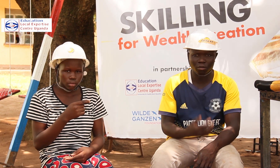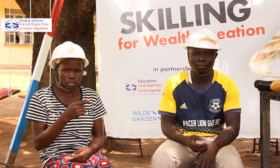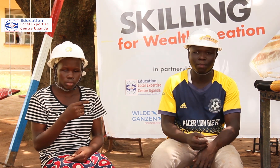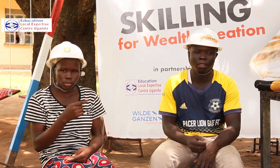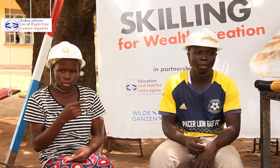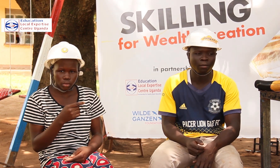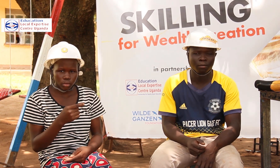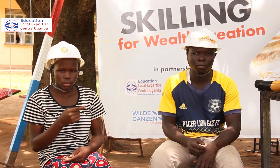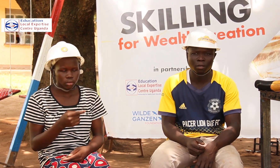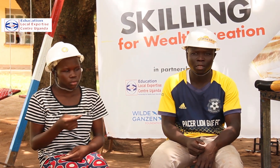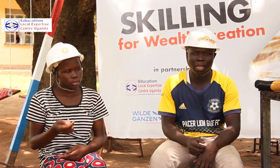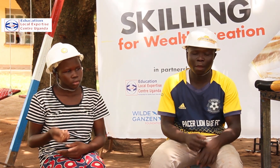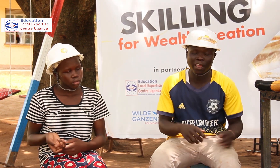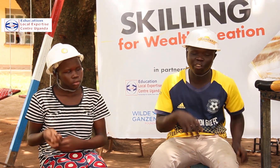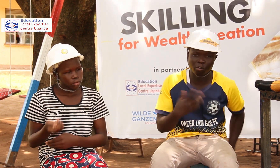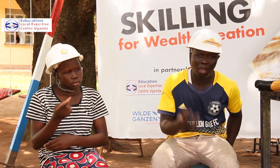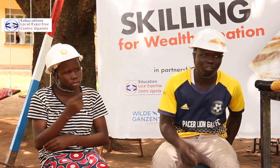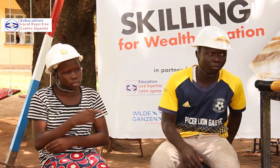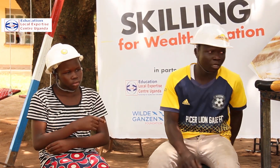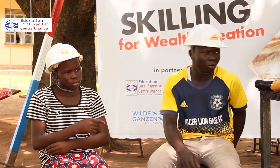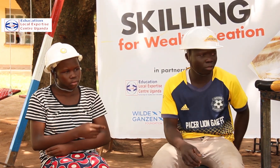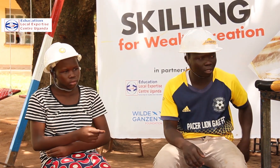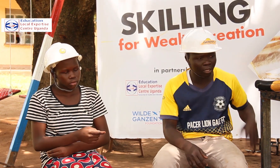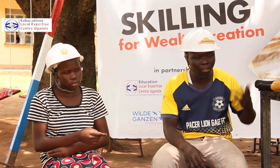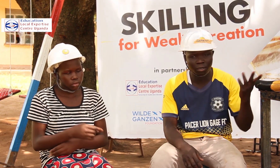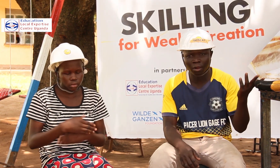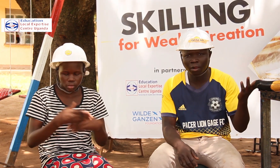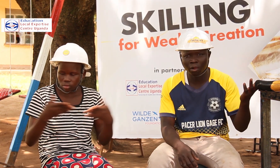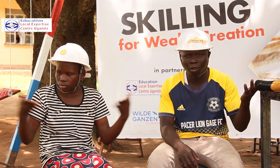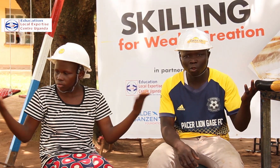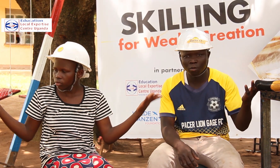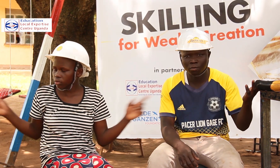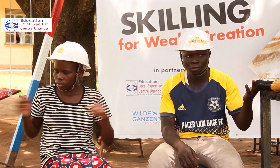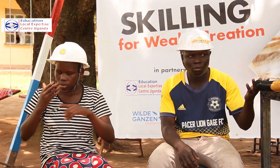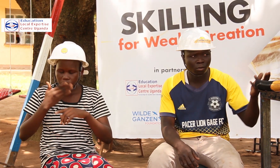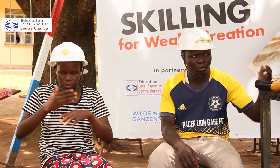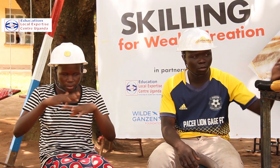able. Now I know how to make those things.